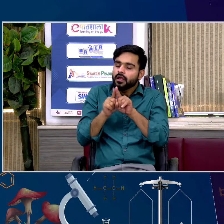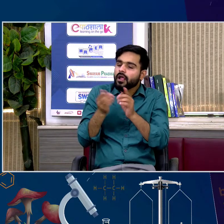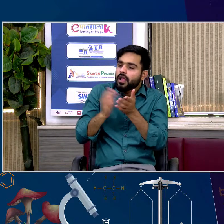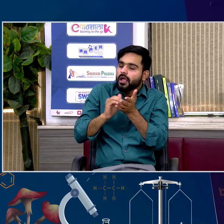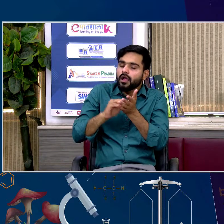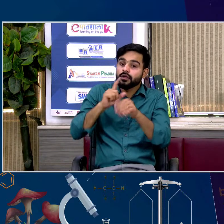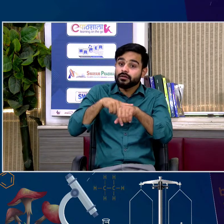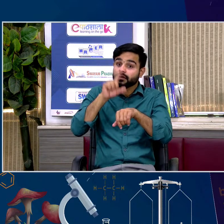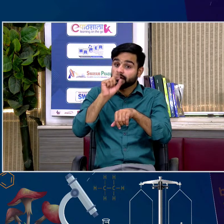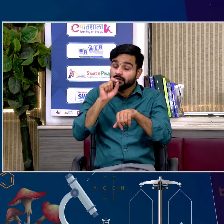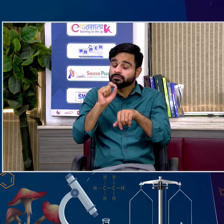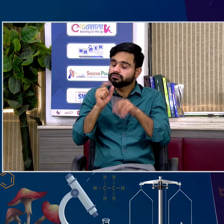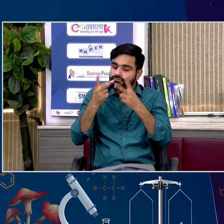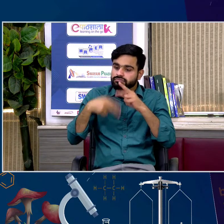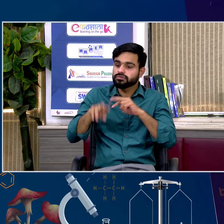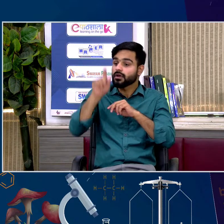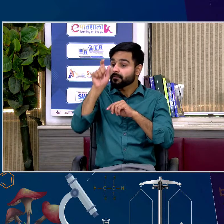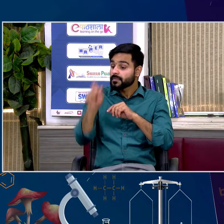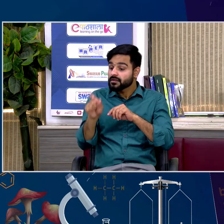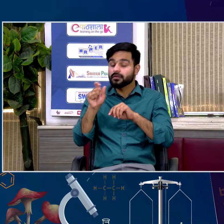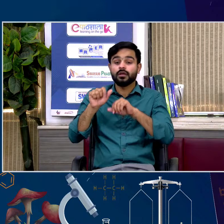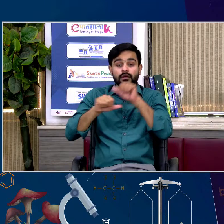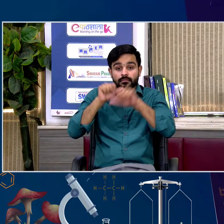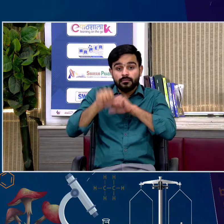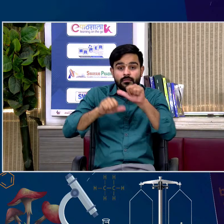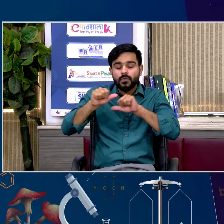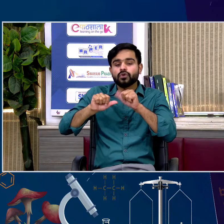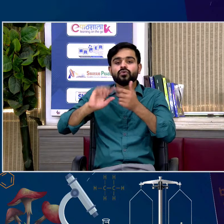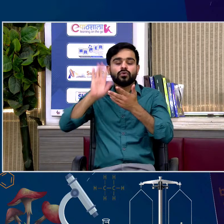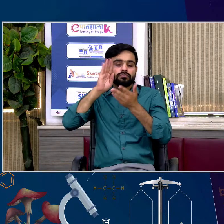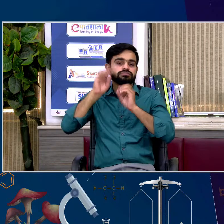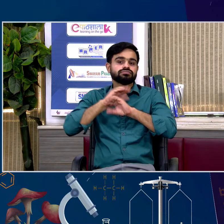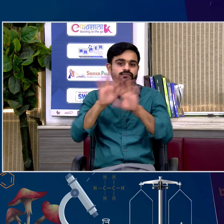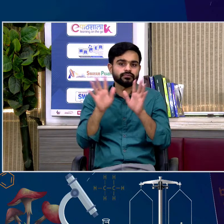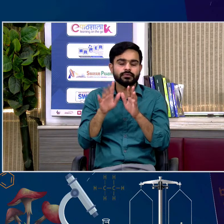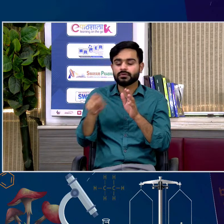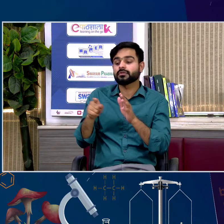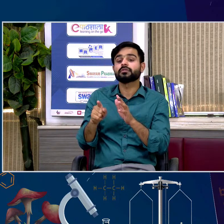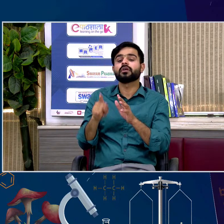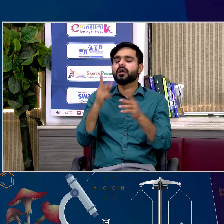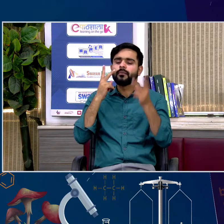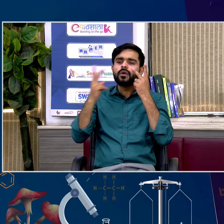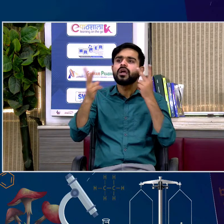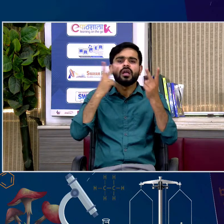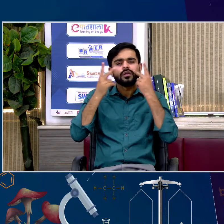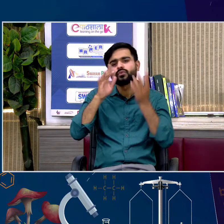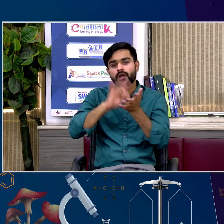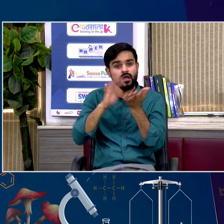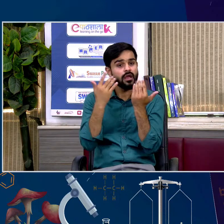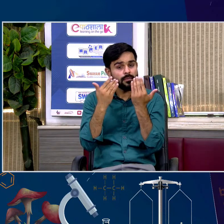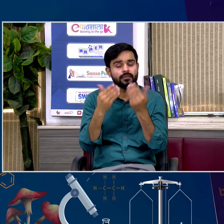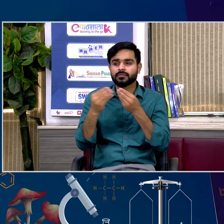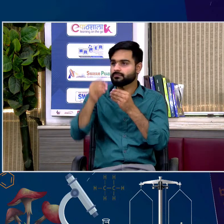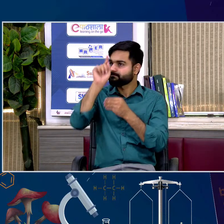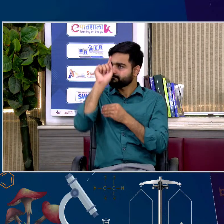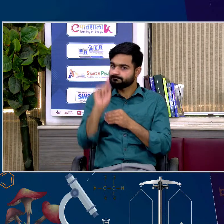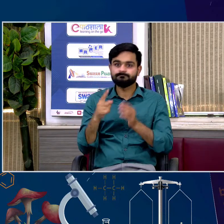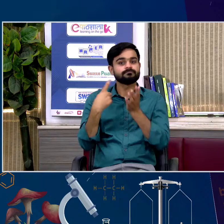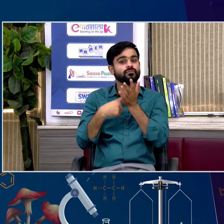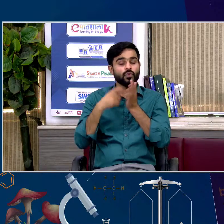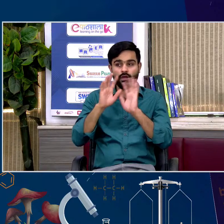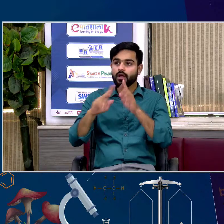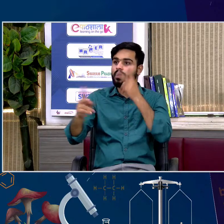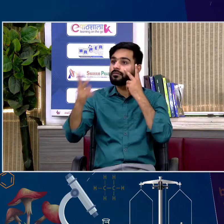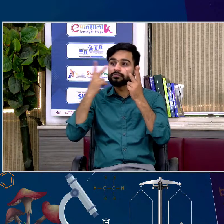non-autistic individual can process auditory information. So provide visuals wherever possible. Have instructions which are